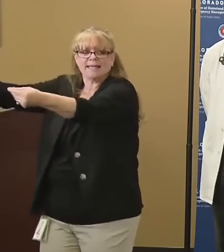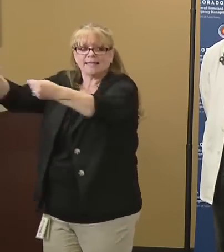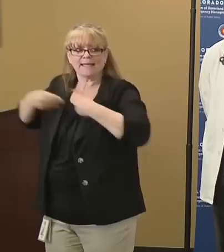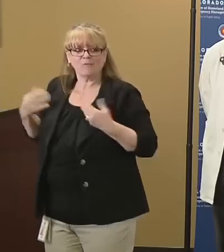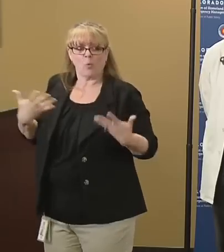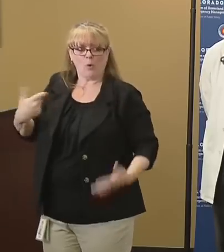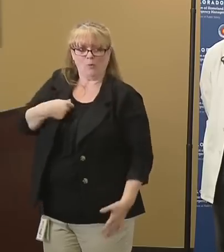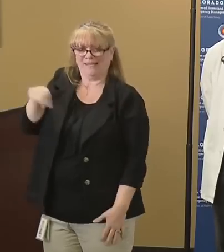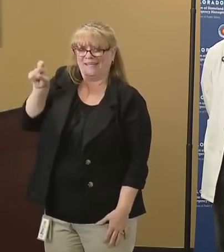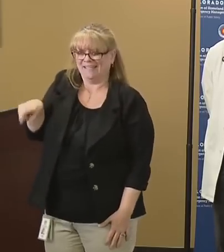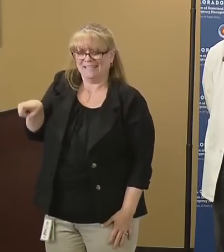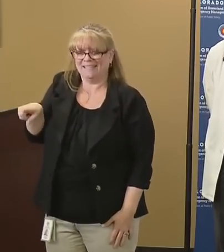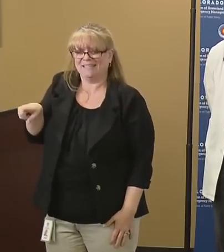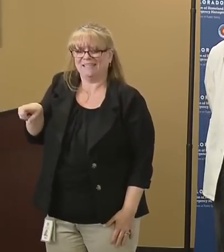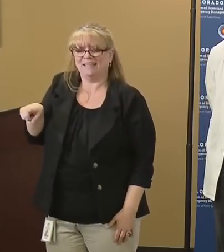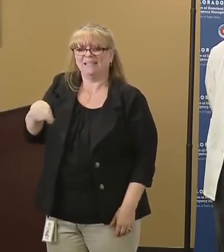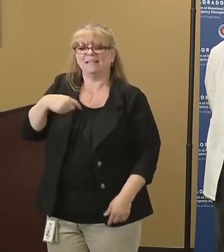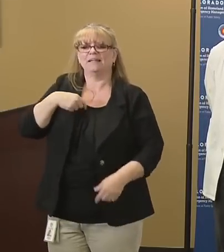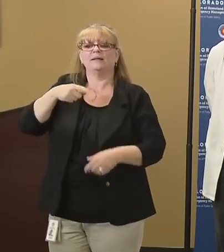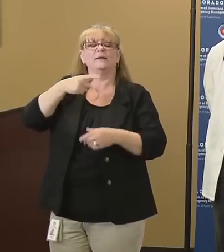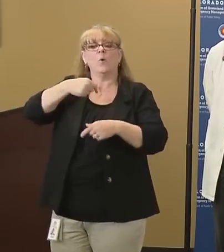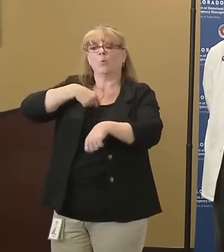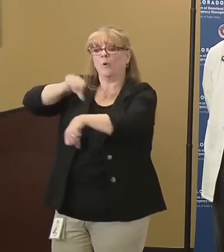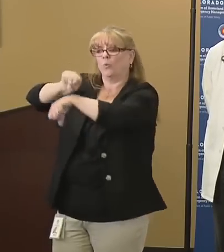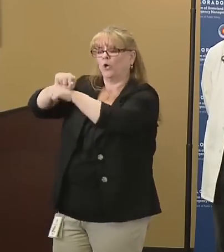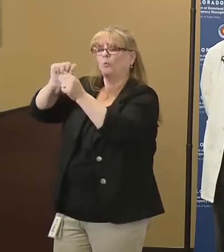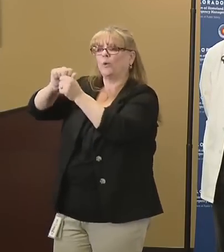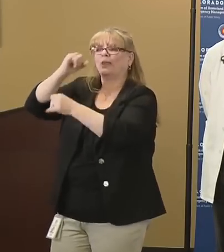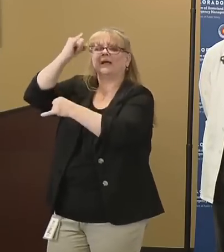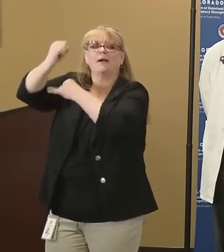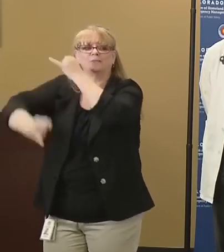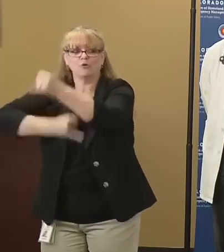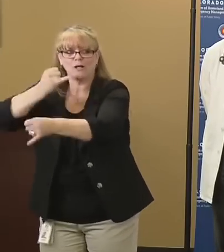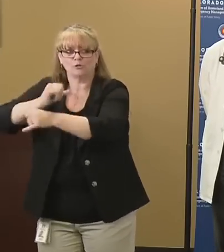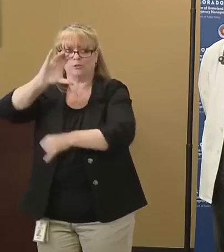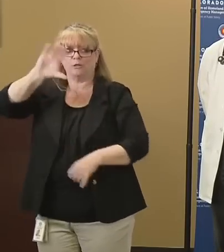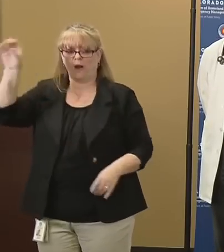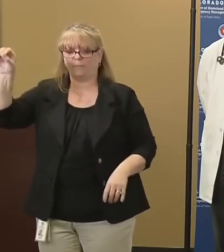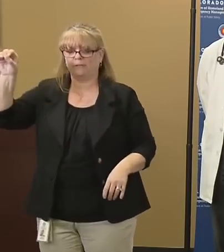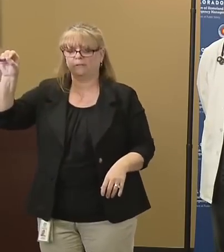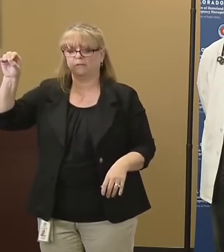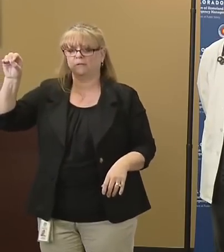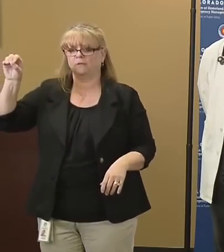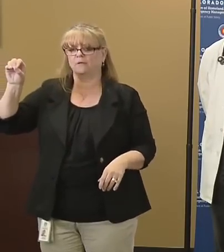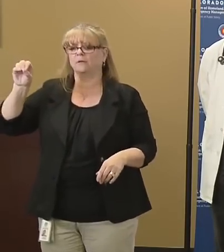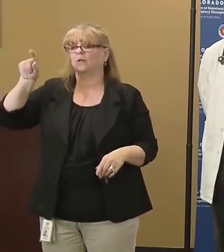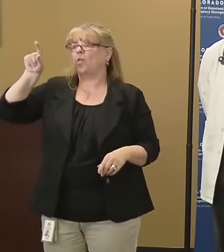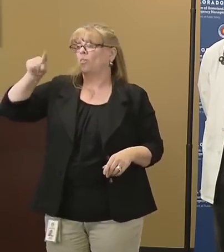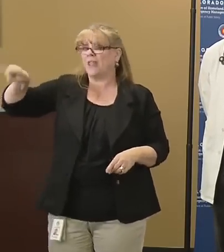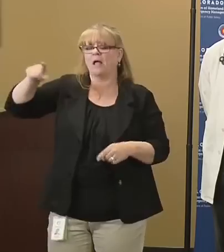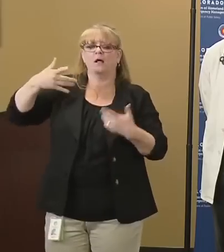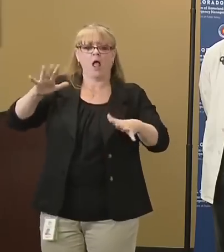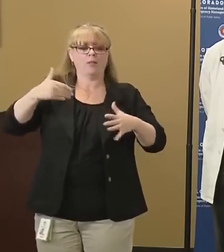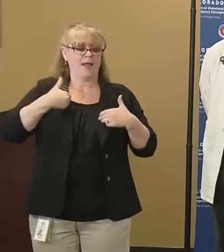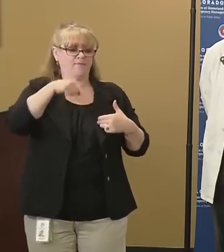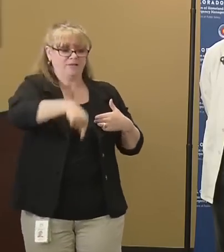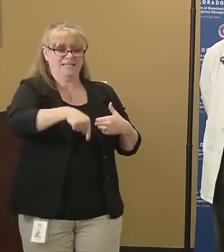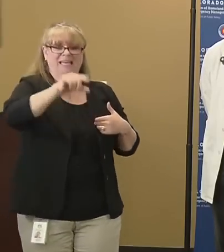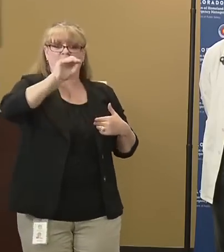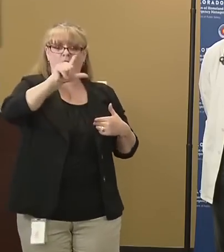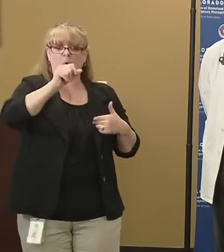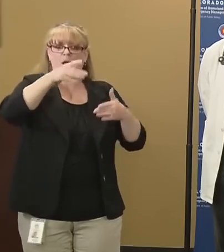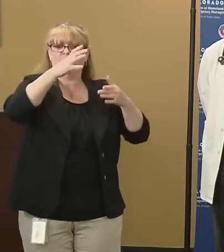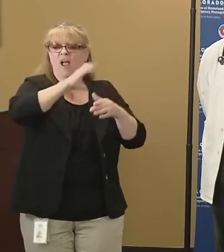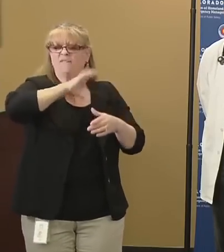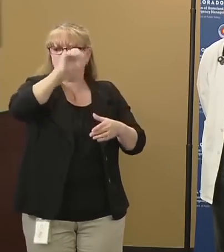well as gearing up our Colorado manufacturing capacity around personal protective equipment. We'll be happy to give an update, a full update on that in one